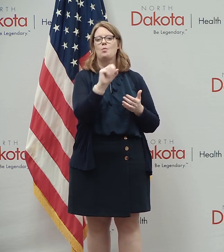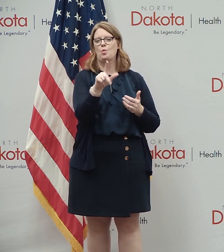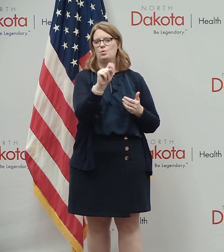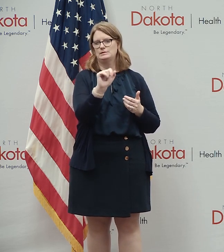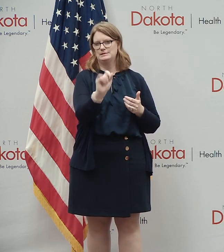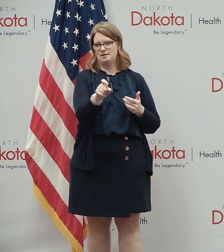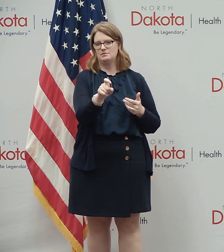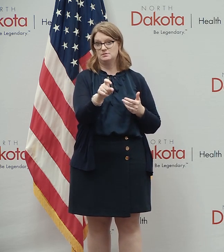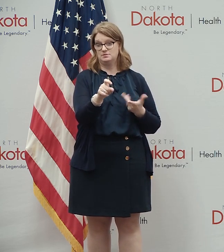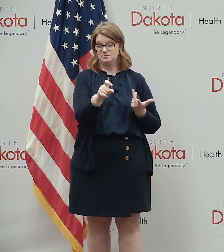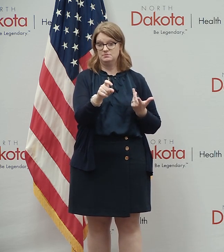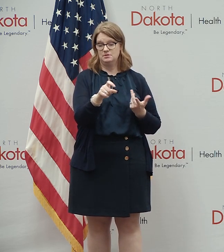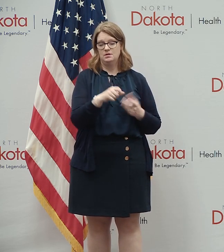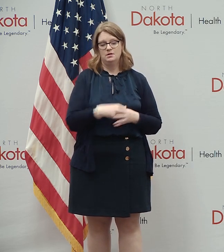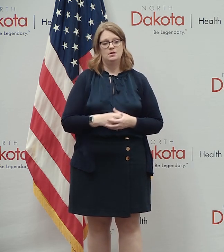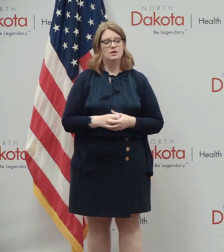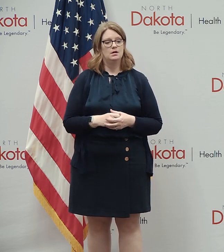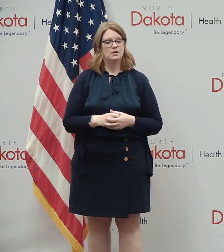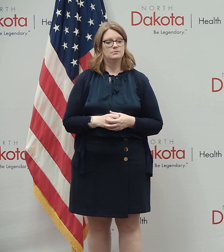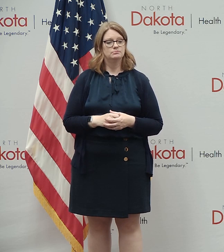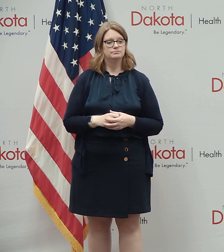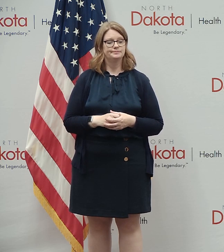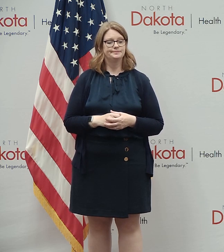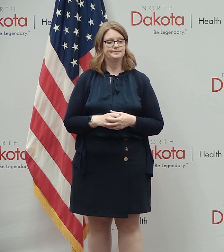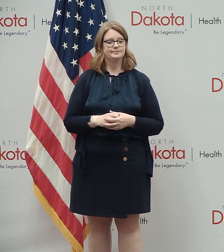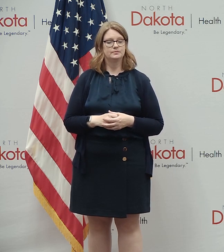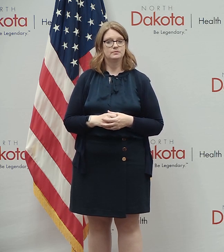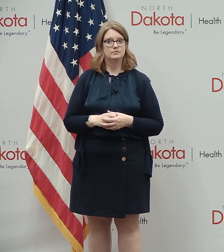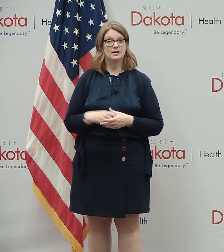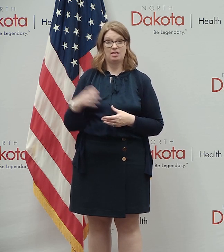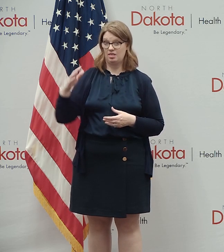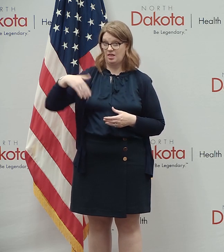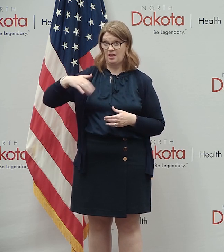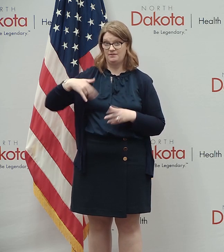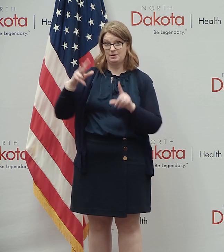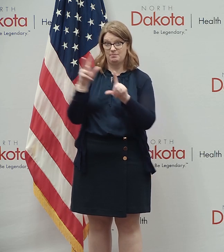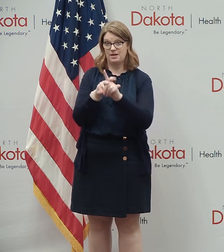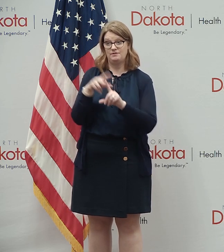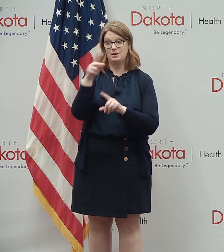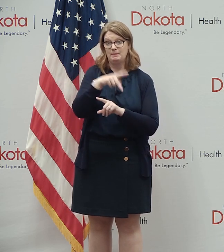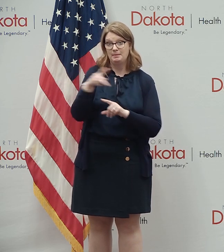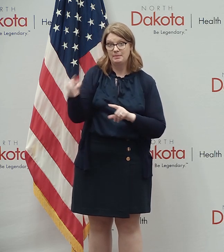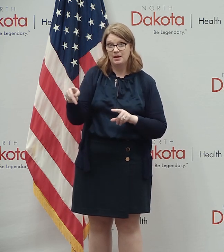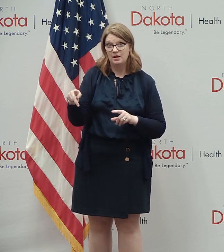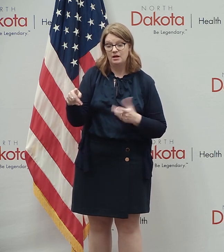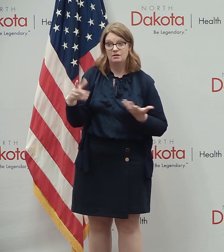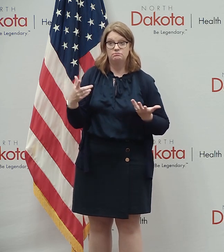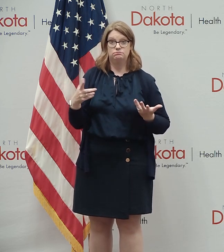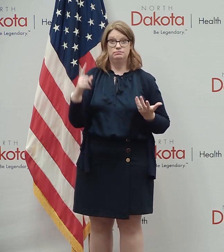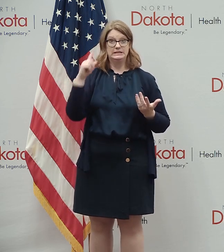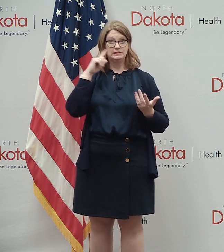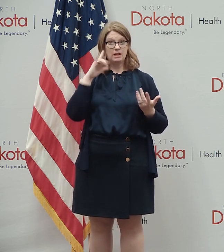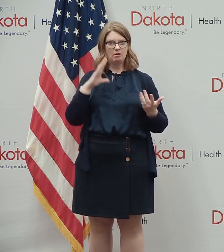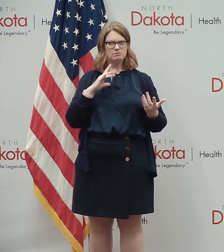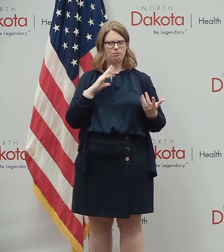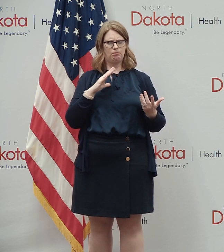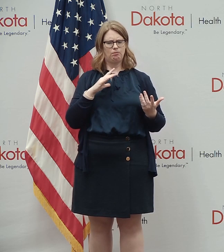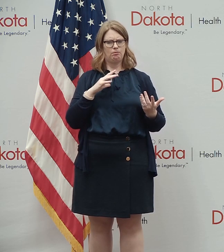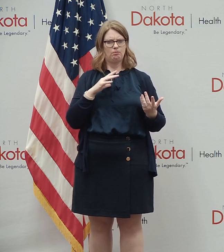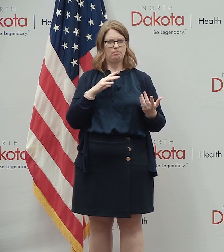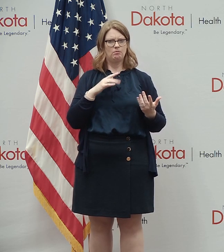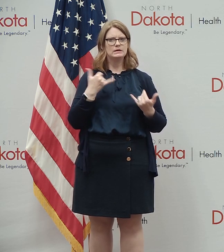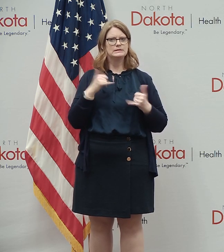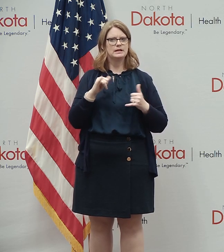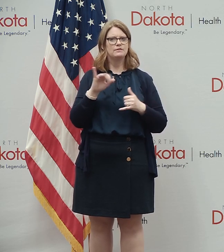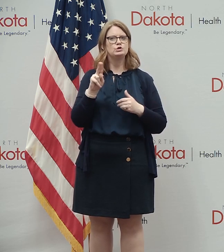some cases. If you have not applied for PPP funding and you say this sounds amazing, you still have